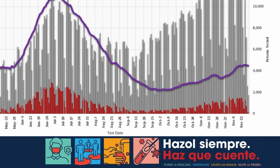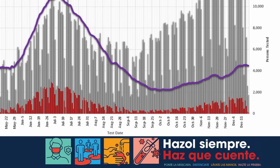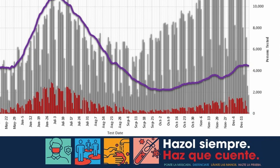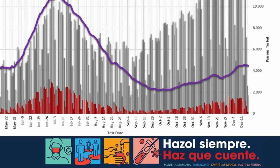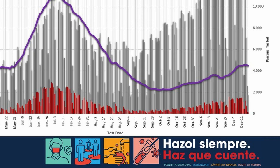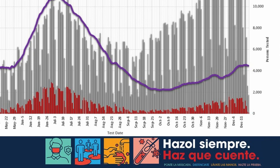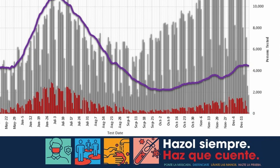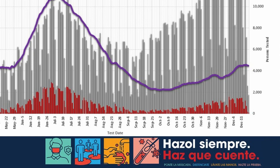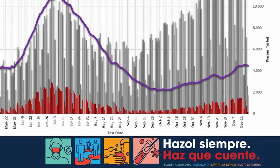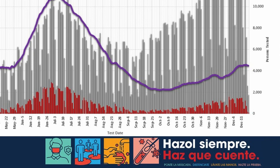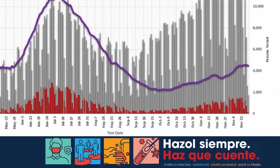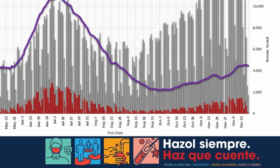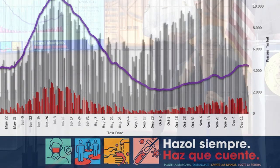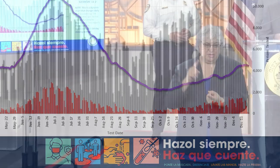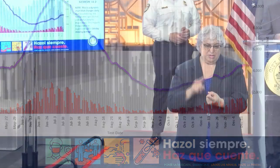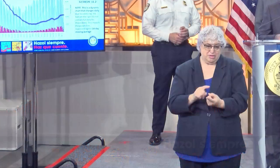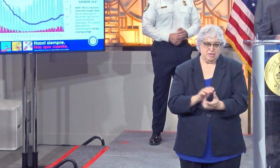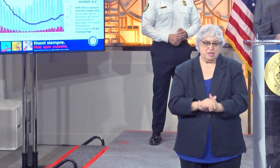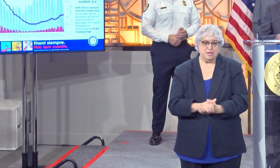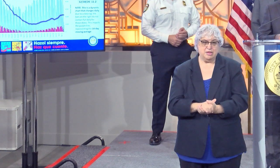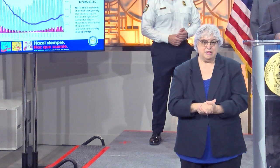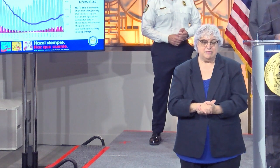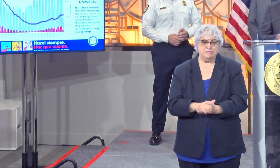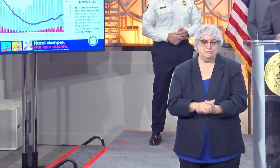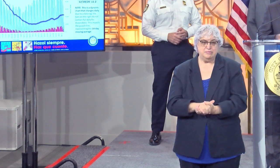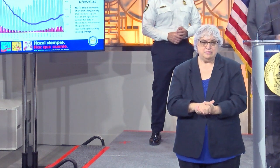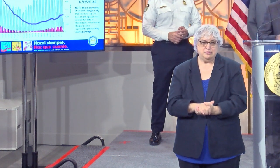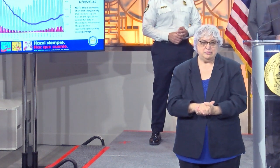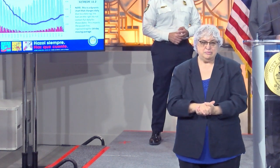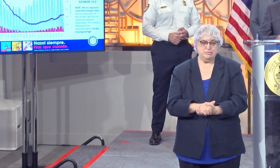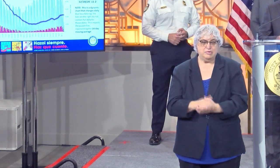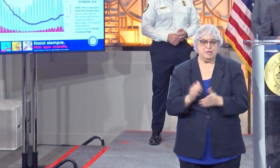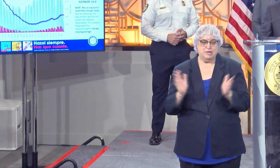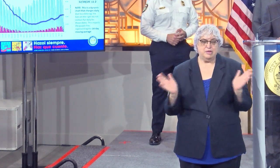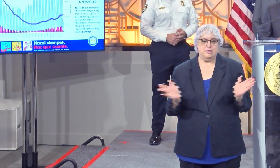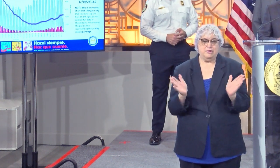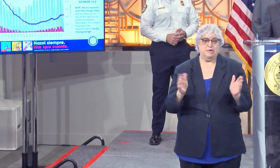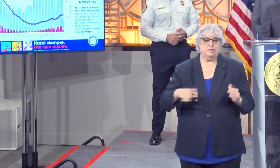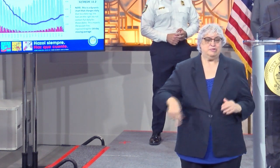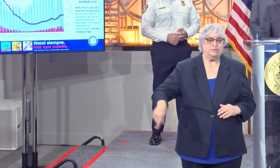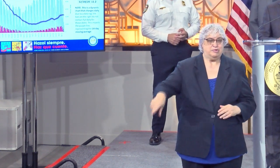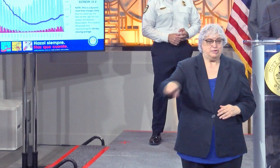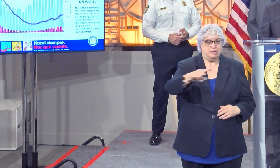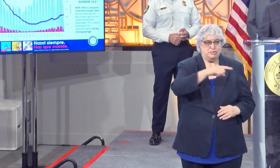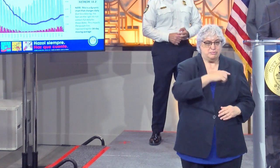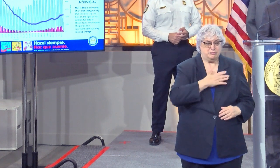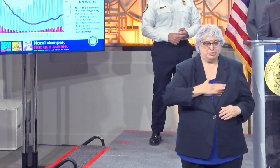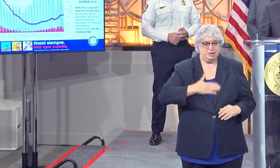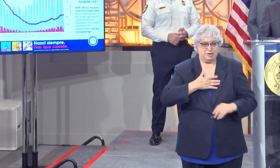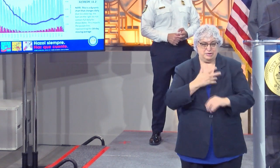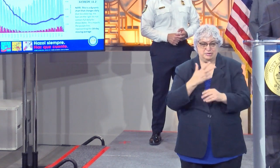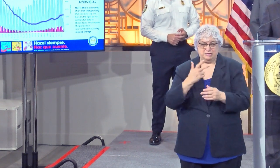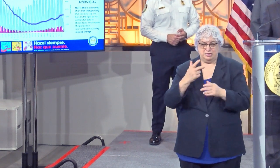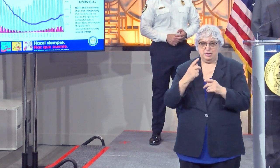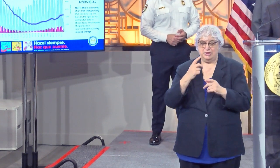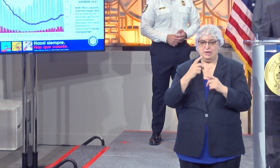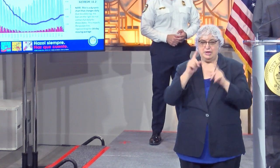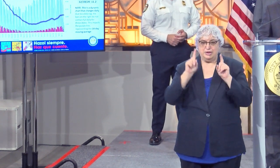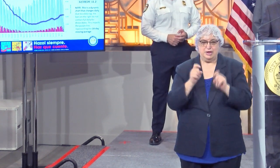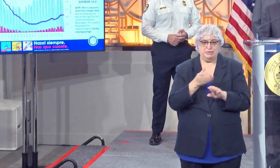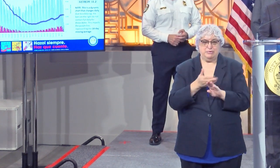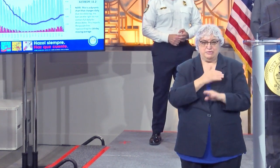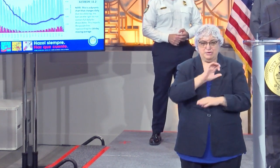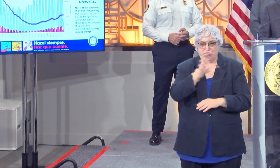then to start working to bring it down. As a result, I'm urging everyone to please get tested before Christmas